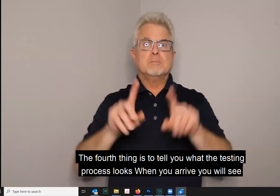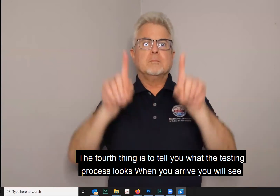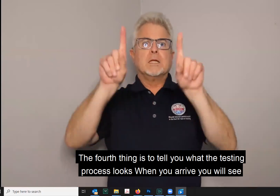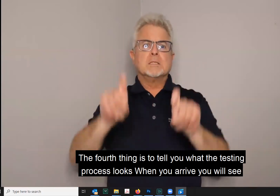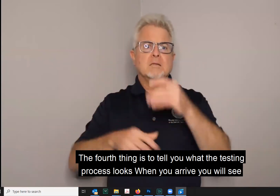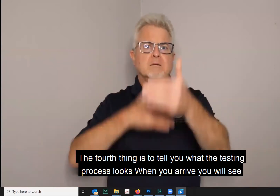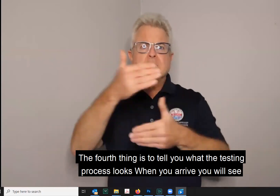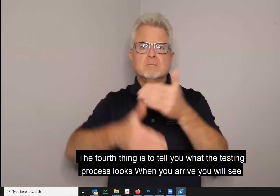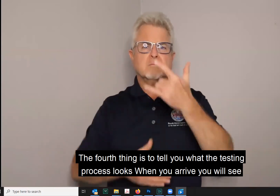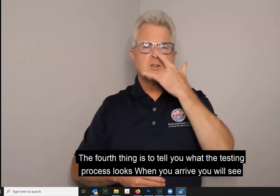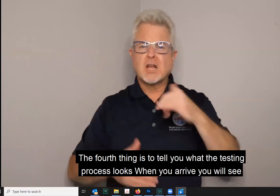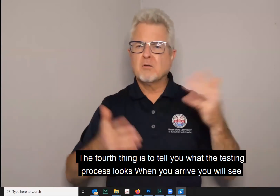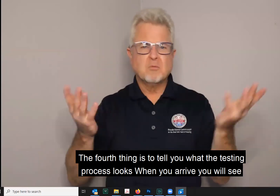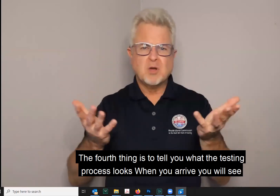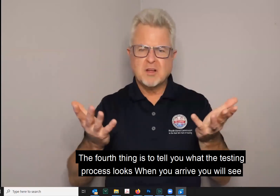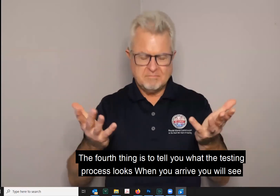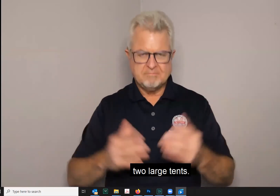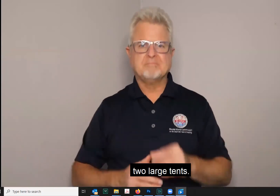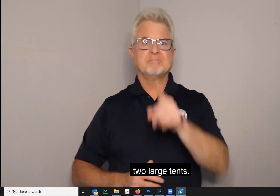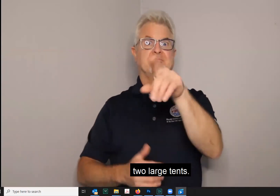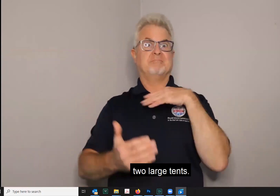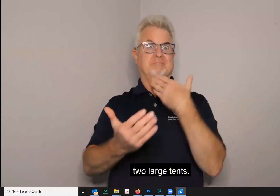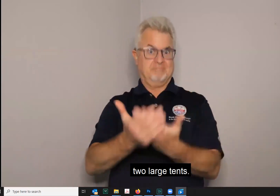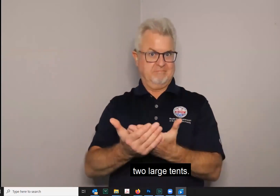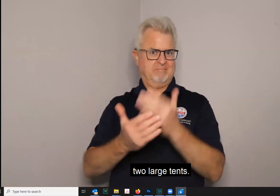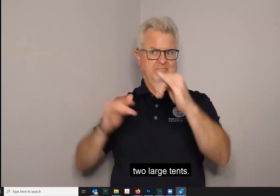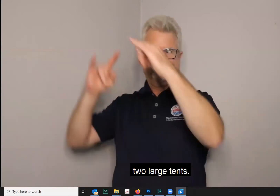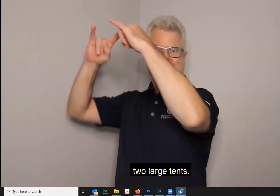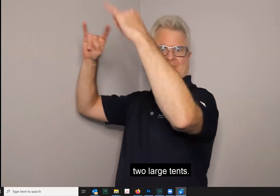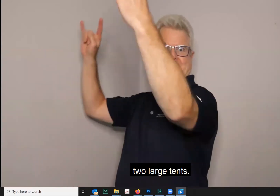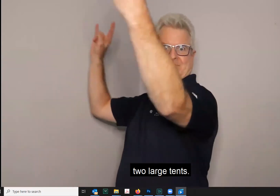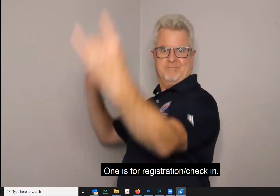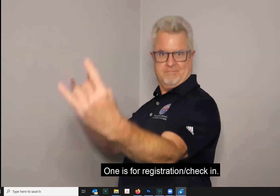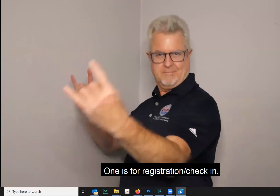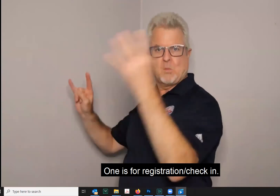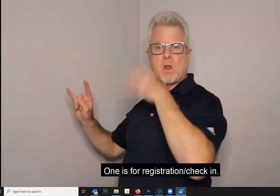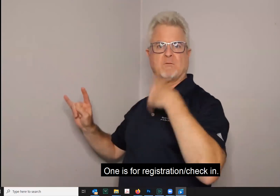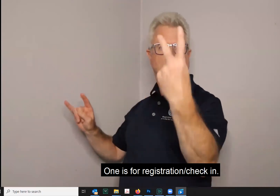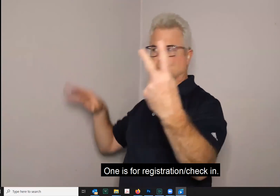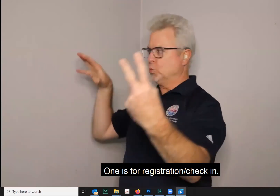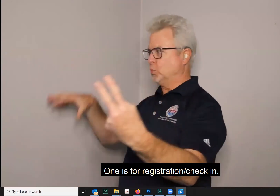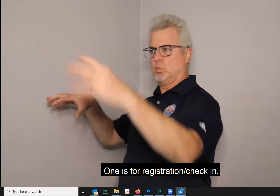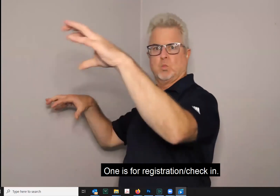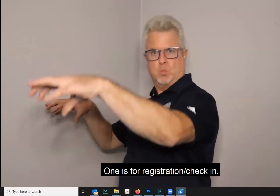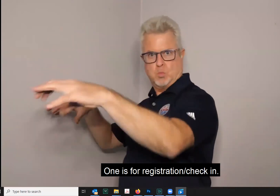The fourth thing to tell you is what the testing process will look like. When you arrive, you will see two large